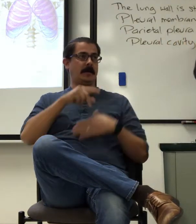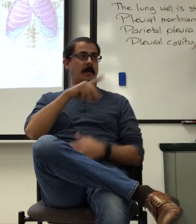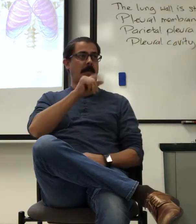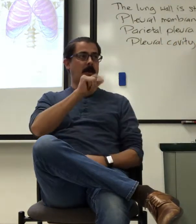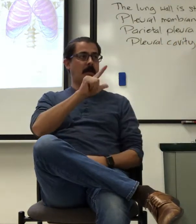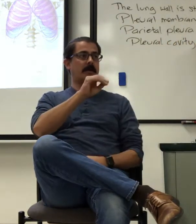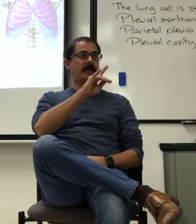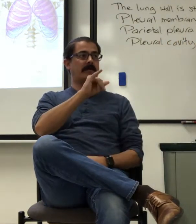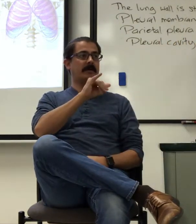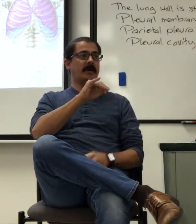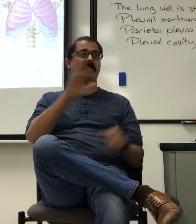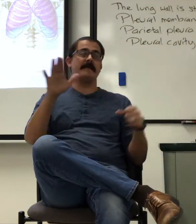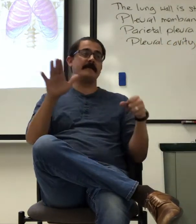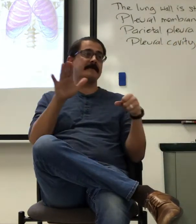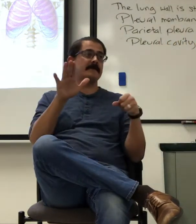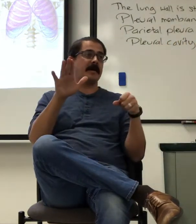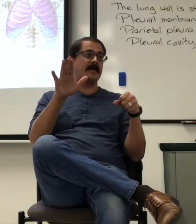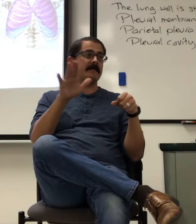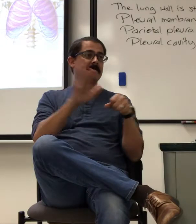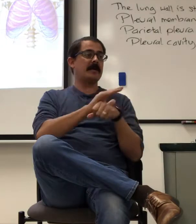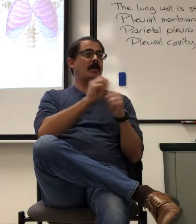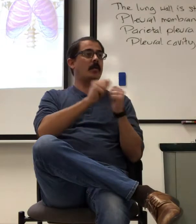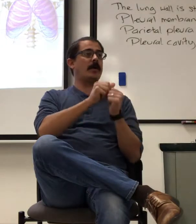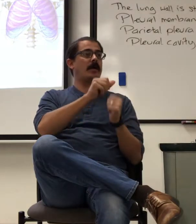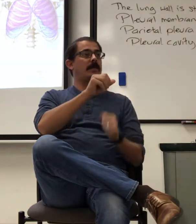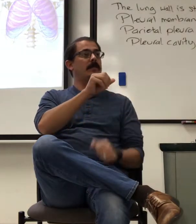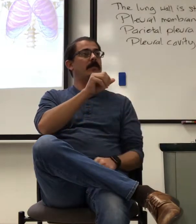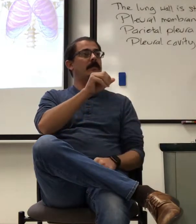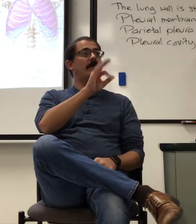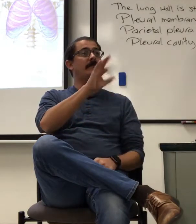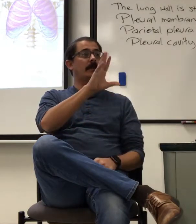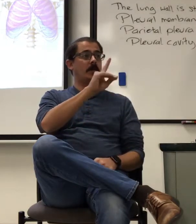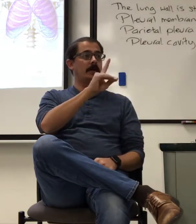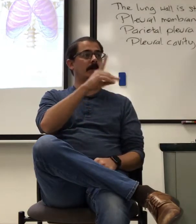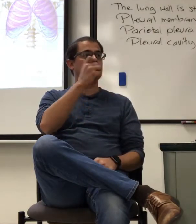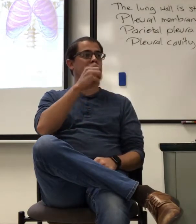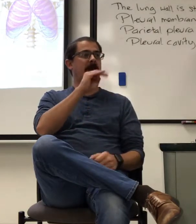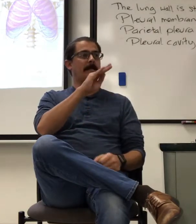The fluid-filled space, because the pleural membranes are serous,